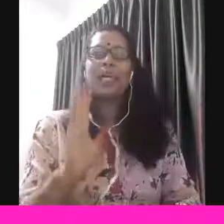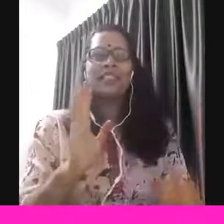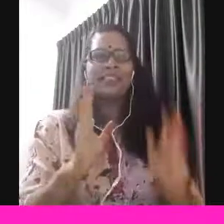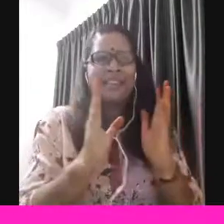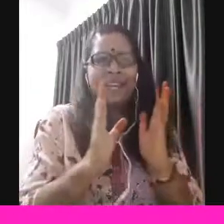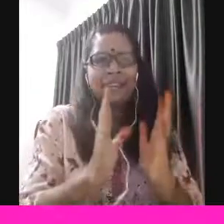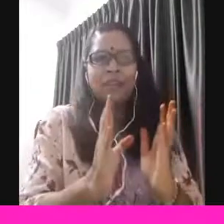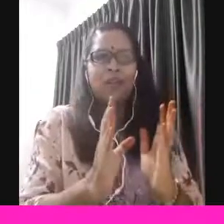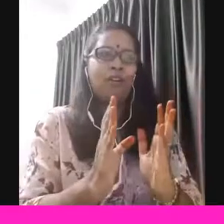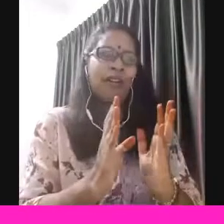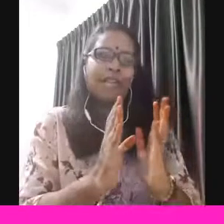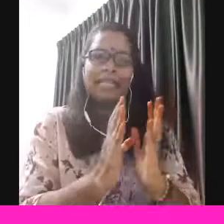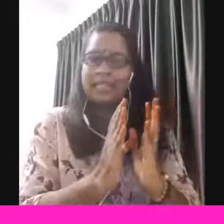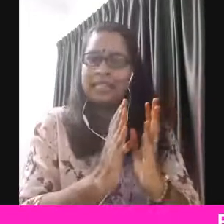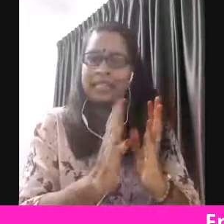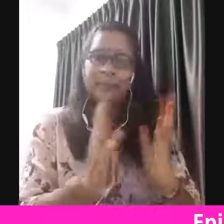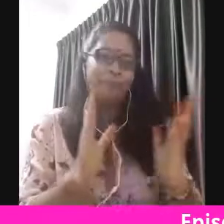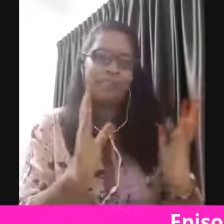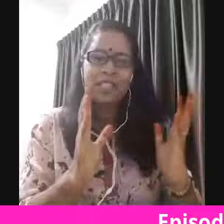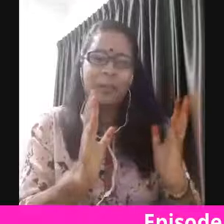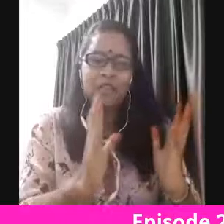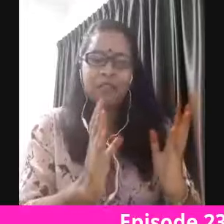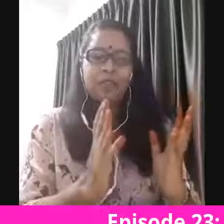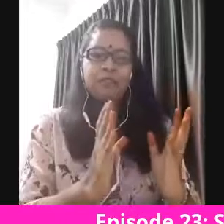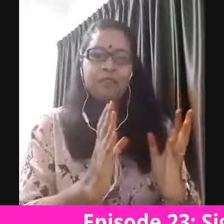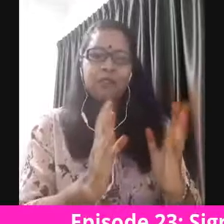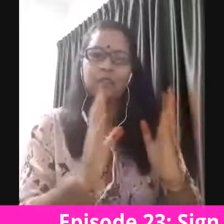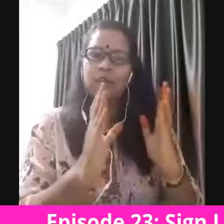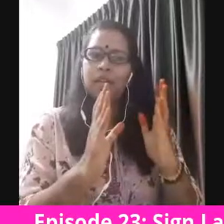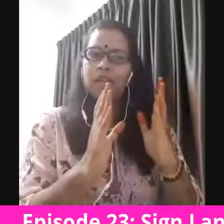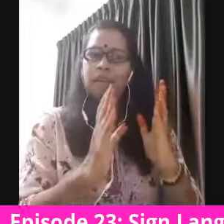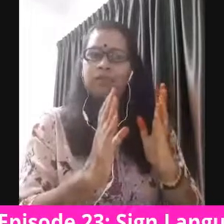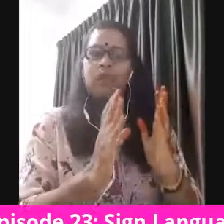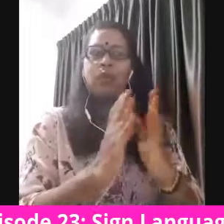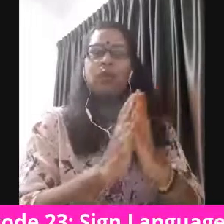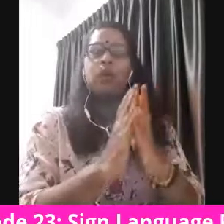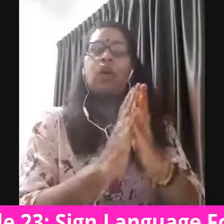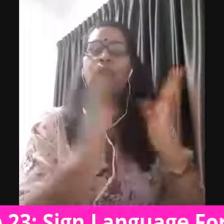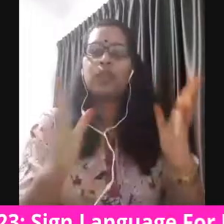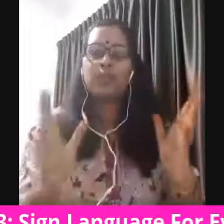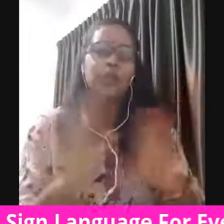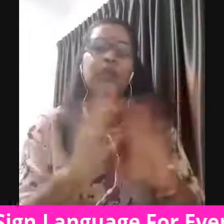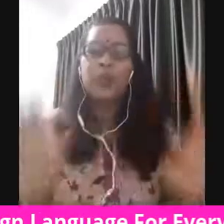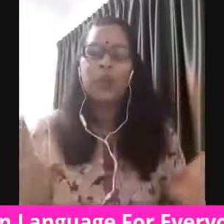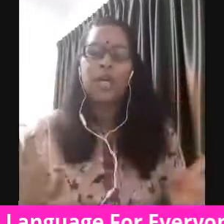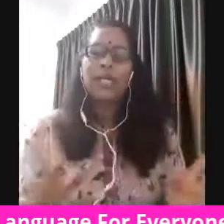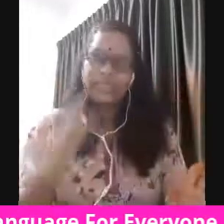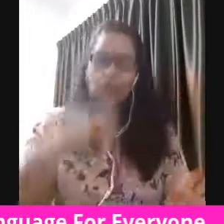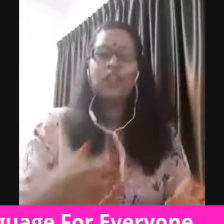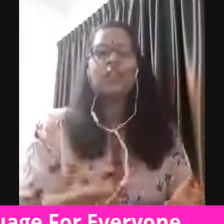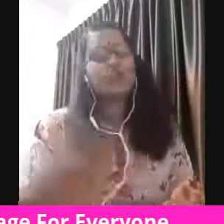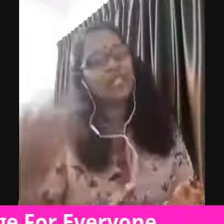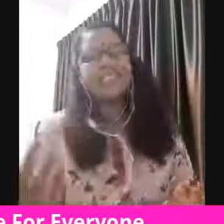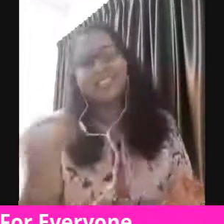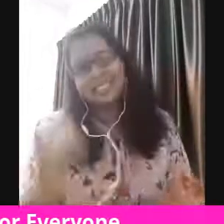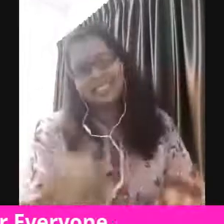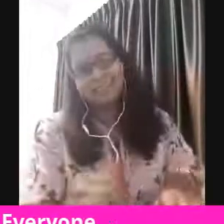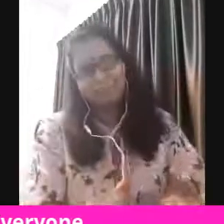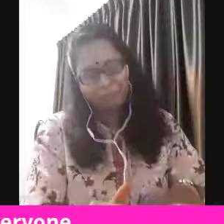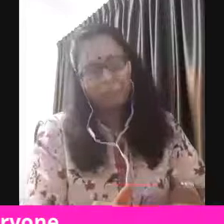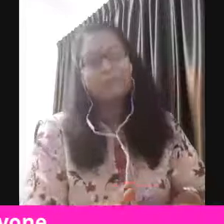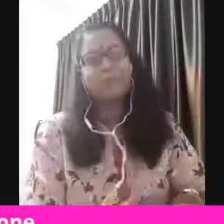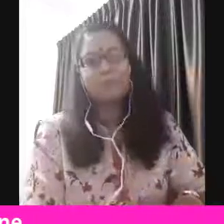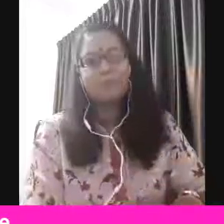no standard or any specific for all over the world. No, it's Mhm. according to the